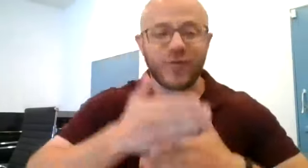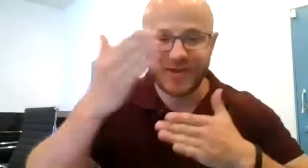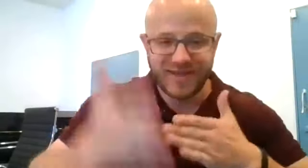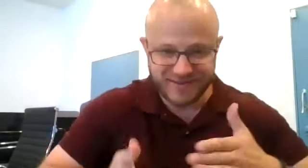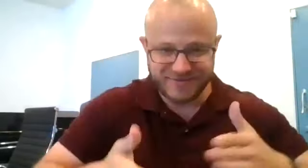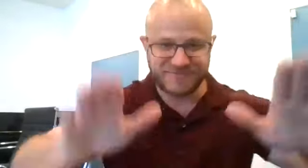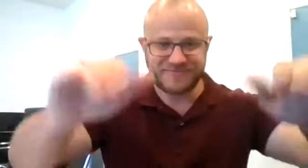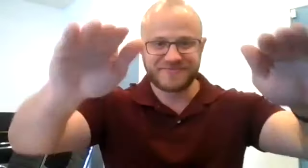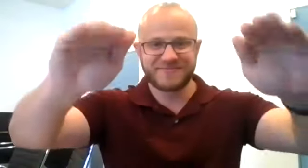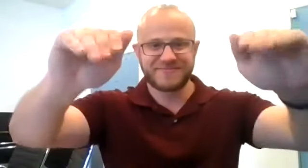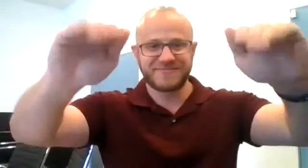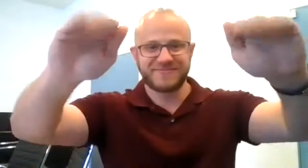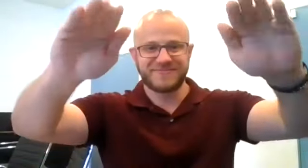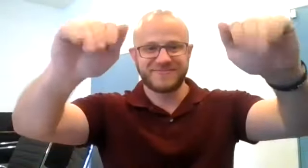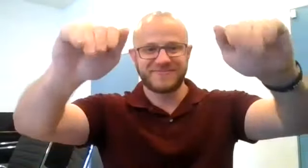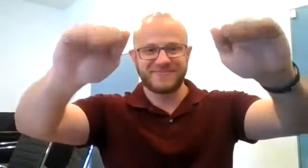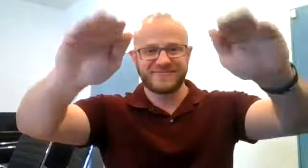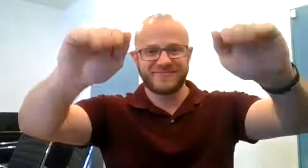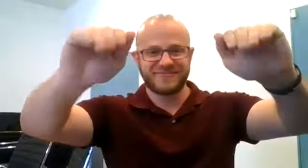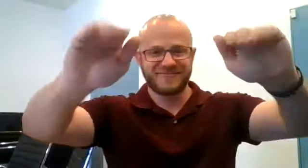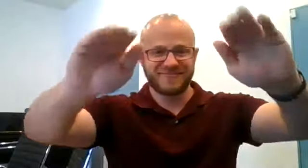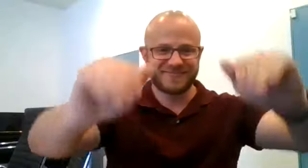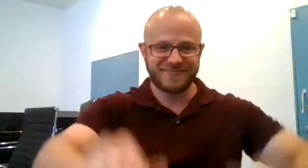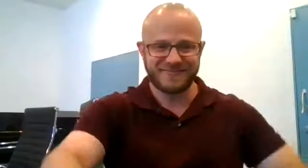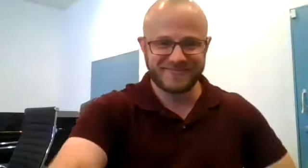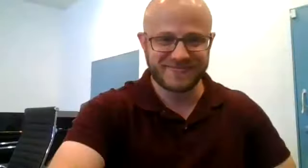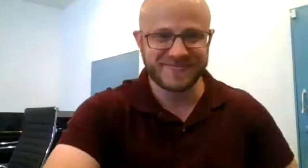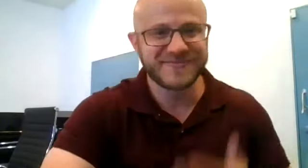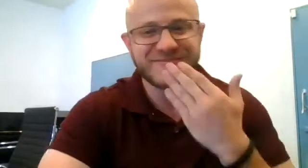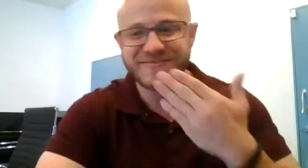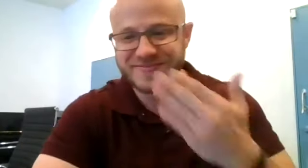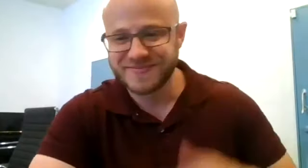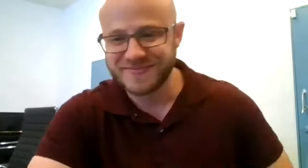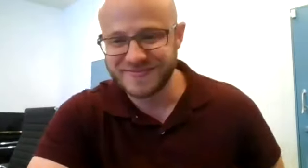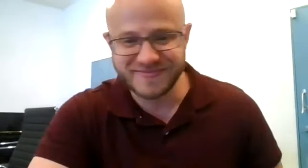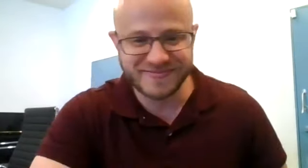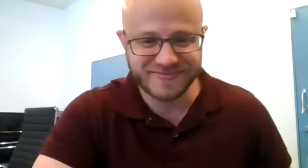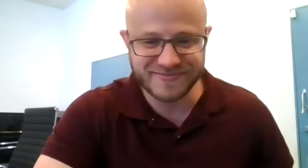Have a great weekend. Bye. Thank you.